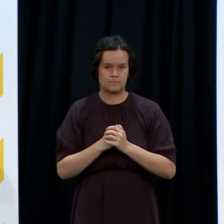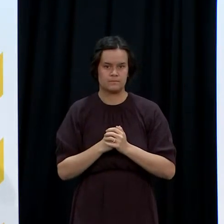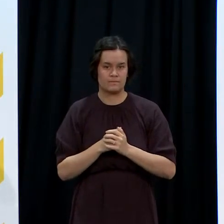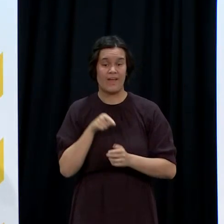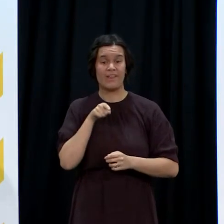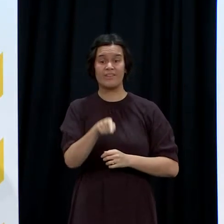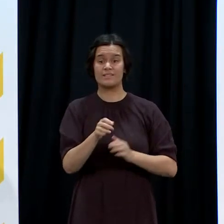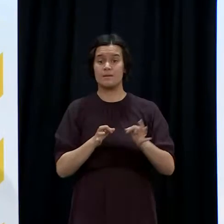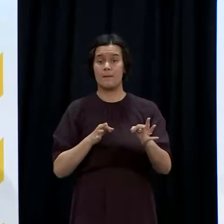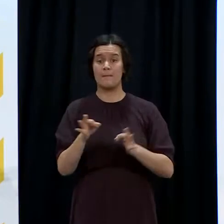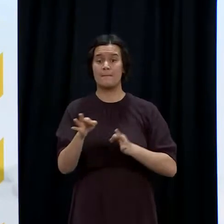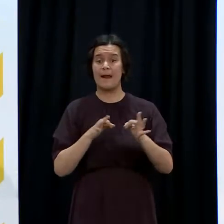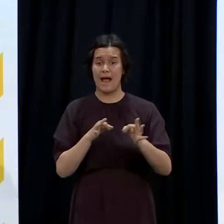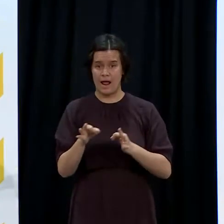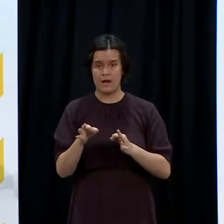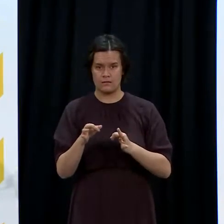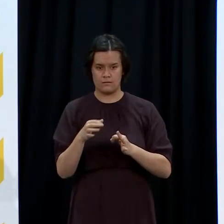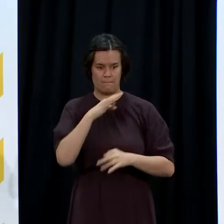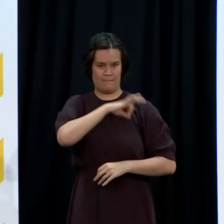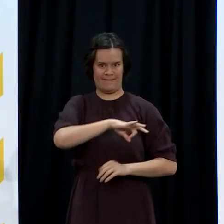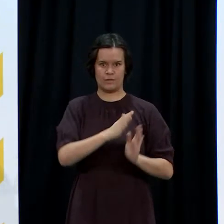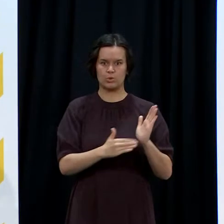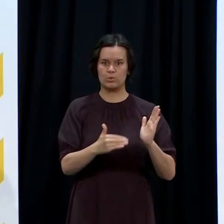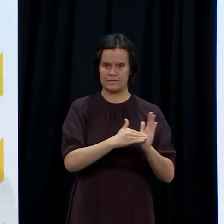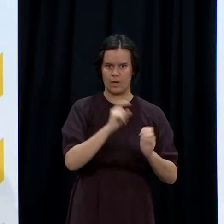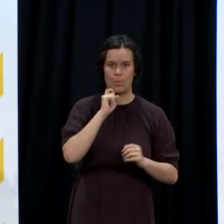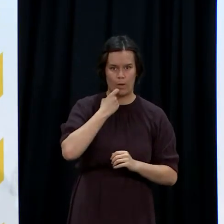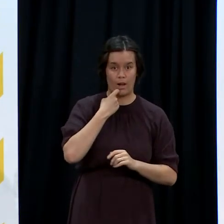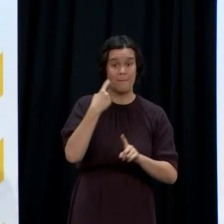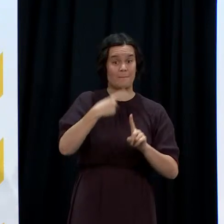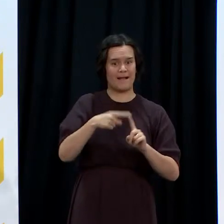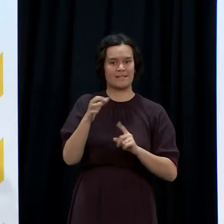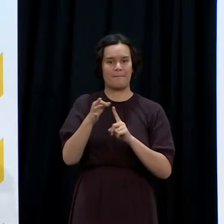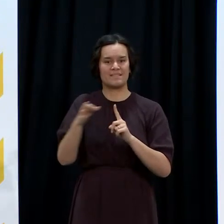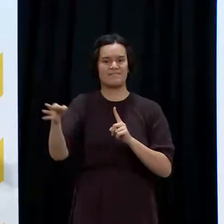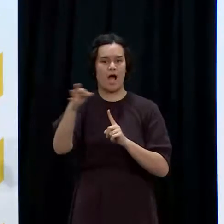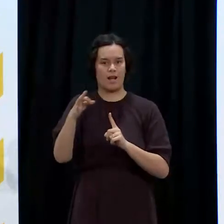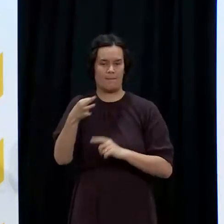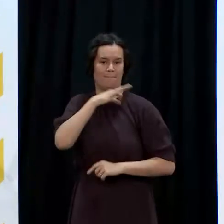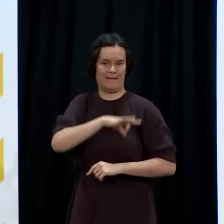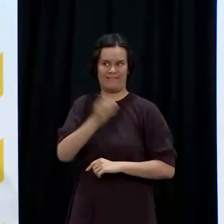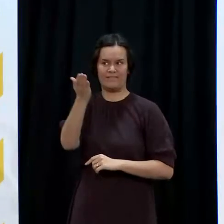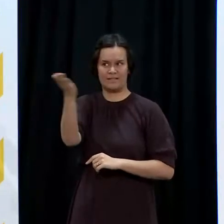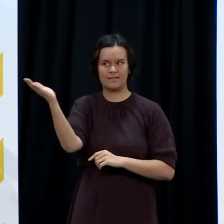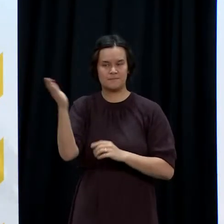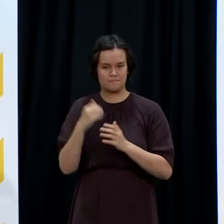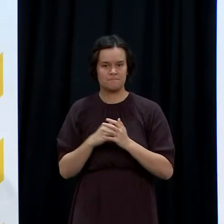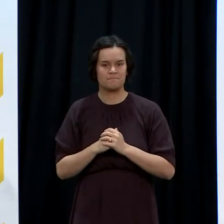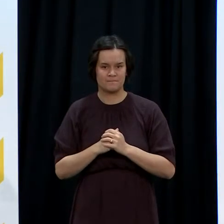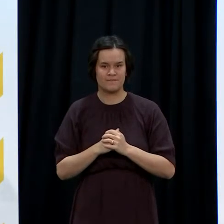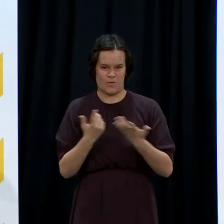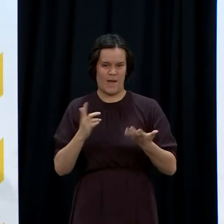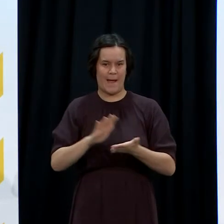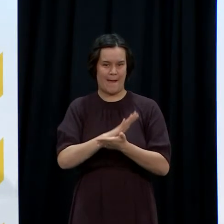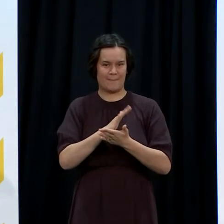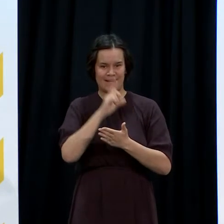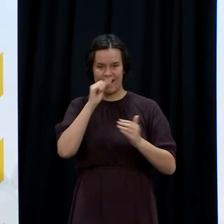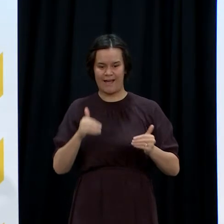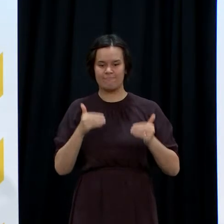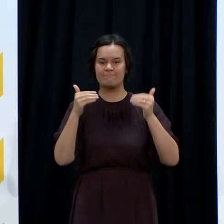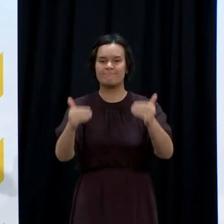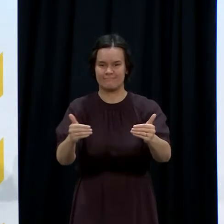important benefits for New Zealand, Pacific partner countries, workers and their families and communities, and so we are pleased that this is able to go